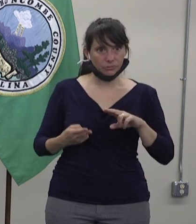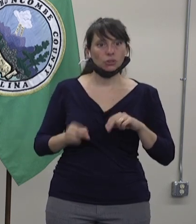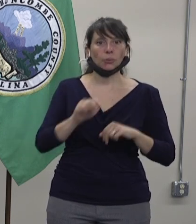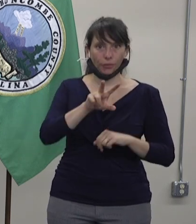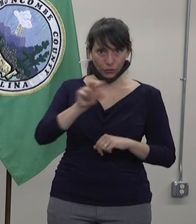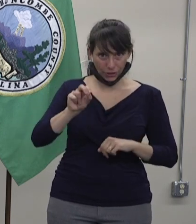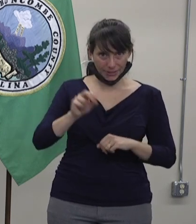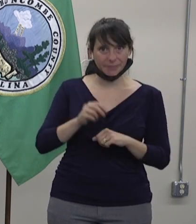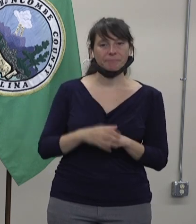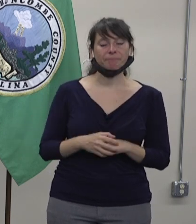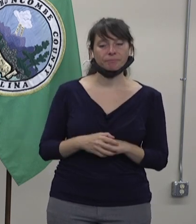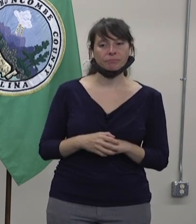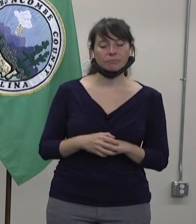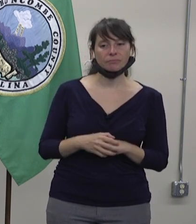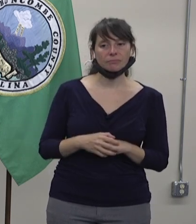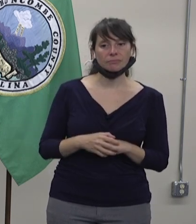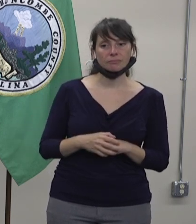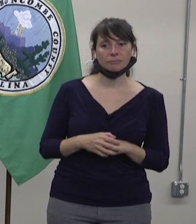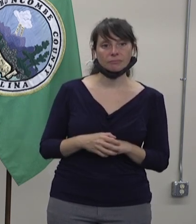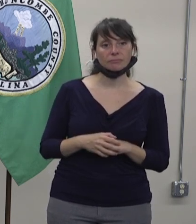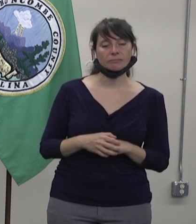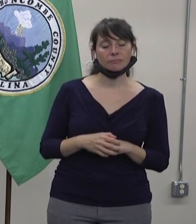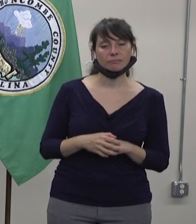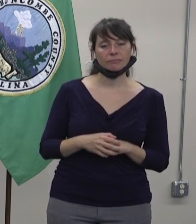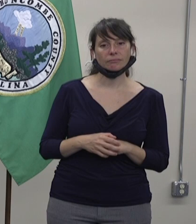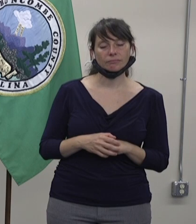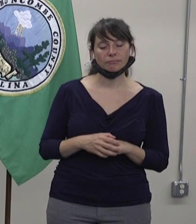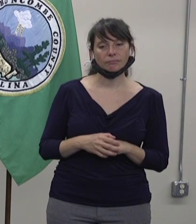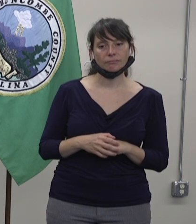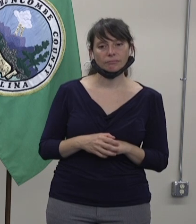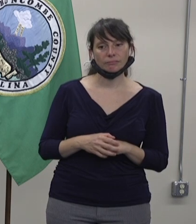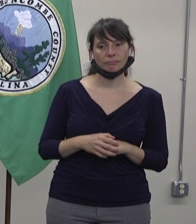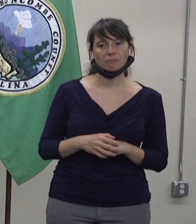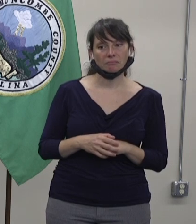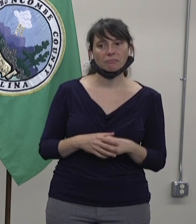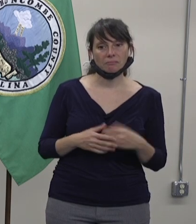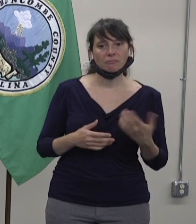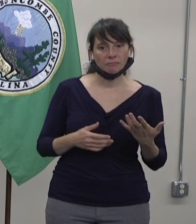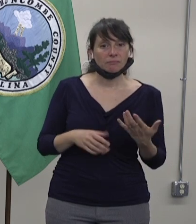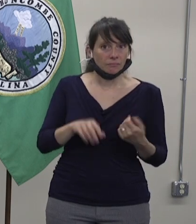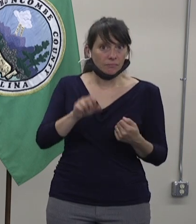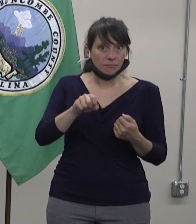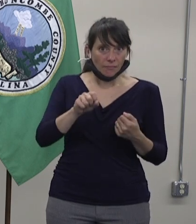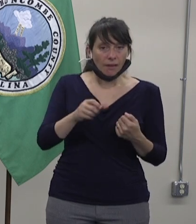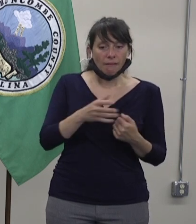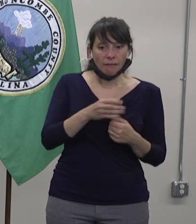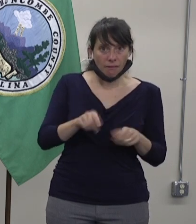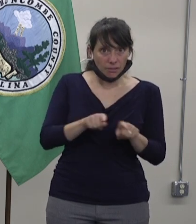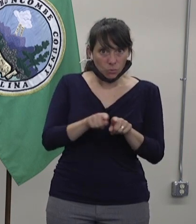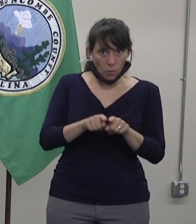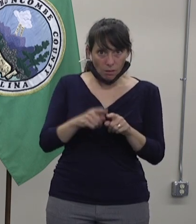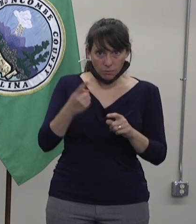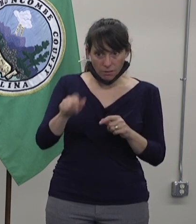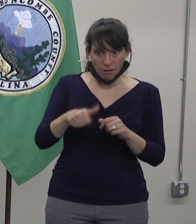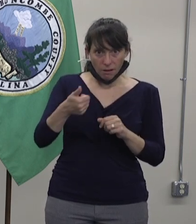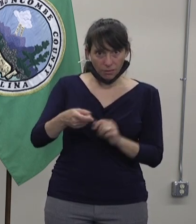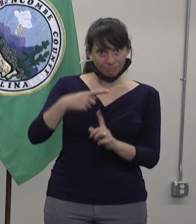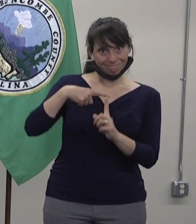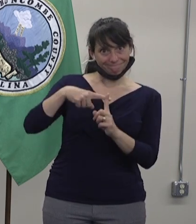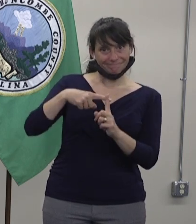This has occurred at the same time that there has been significant improvement in the time it takes for lab results to return.